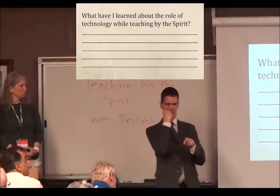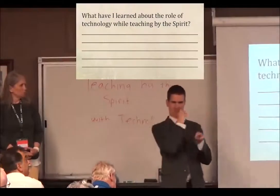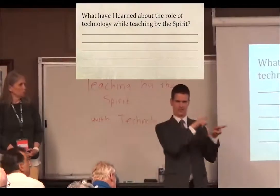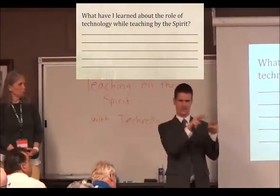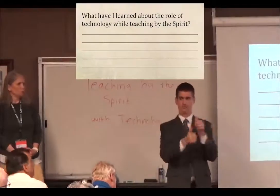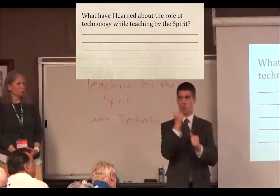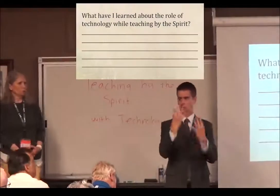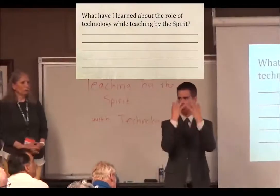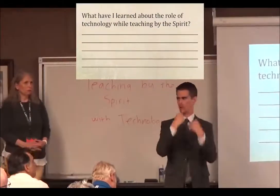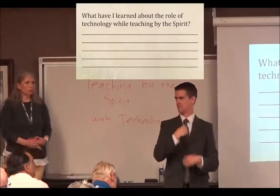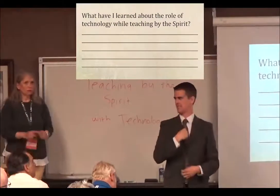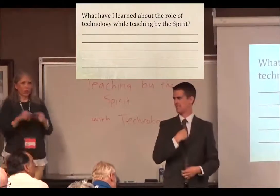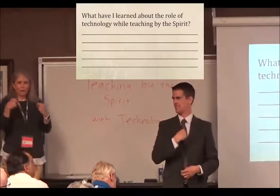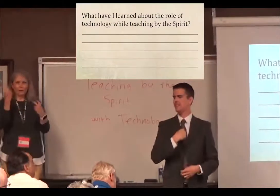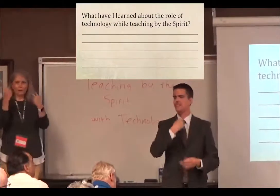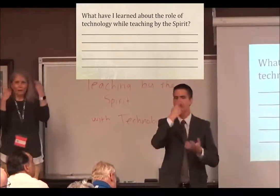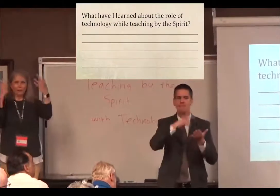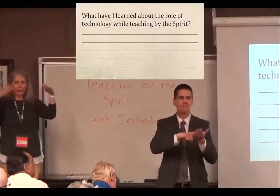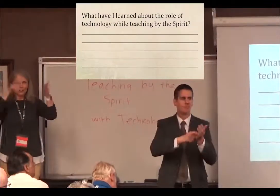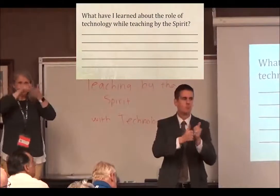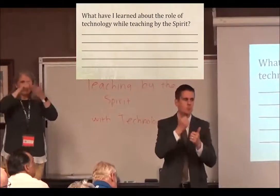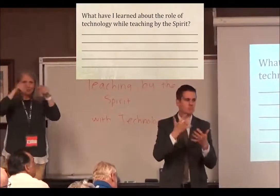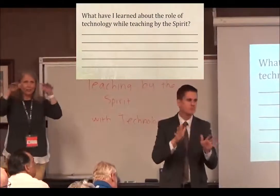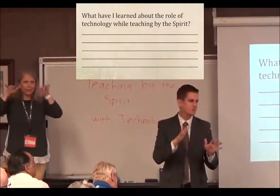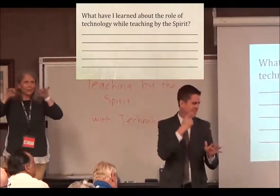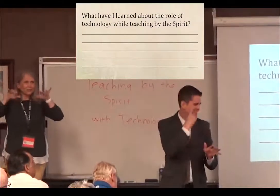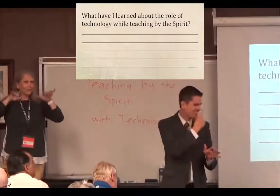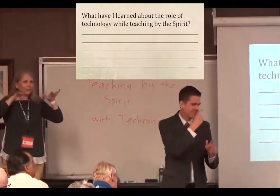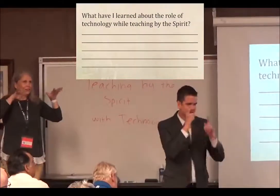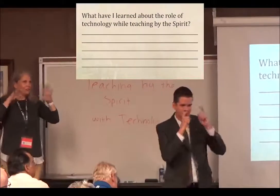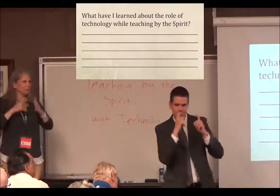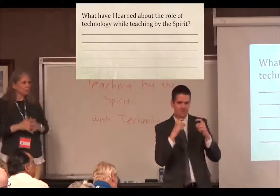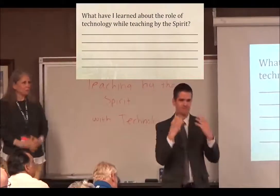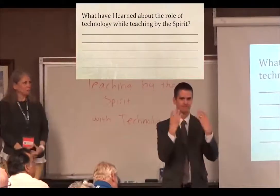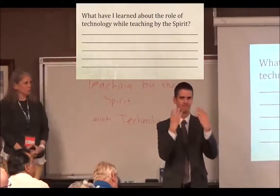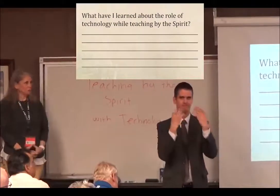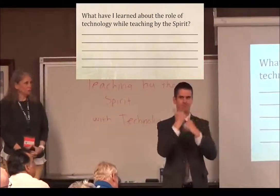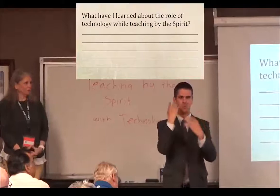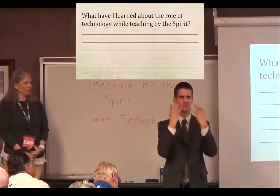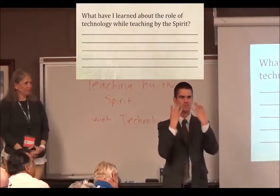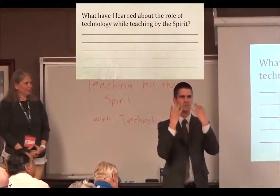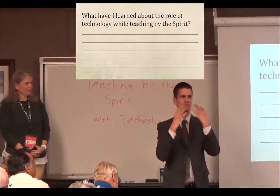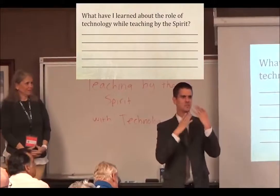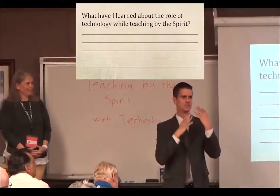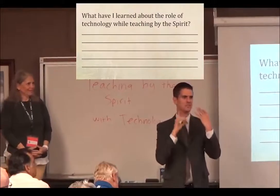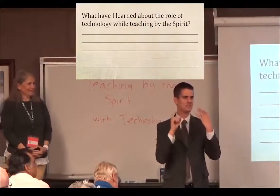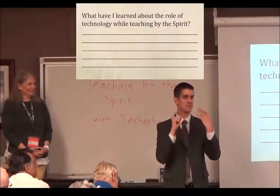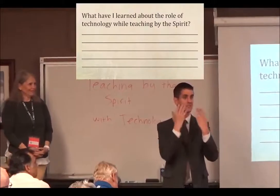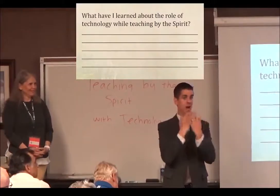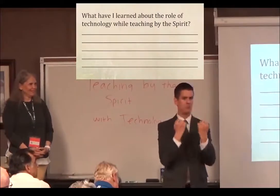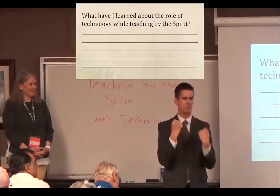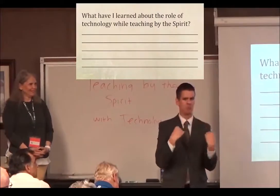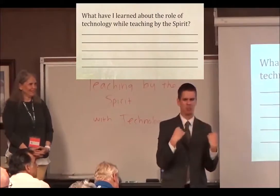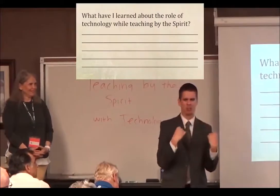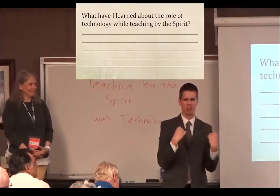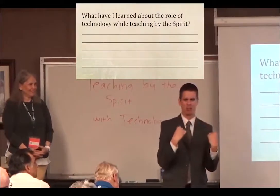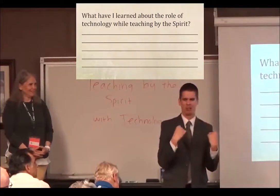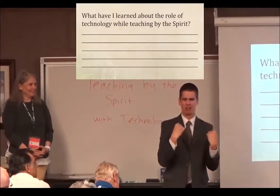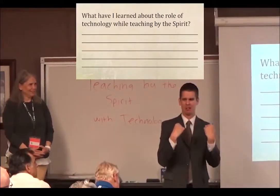Okay, now we're gonna look at your eyes. Most of you guys are looking at me, which means most of you guys are done. So some of you guys